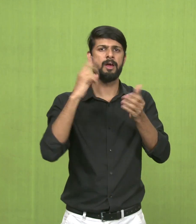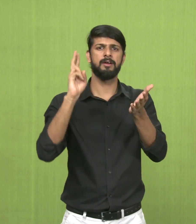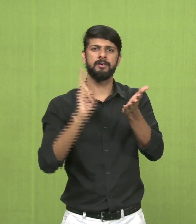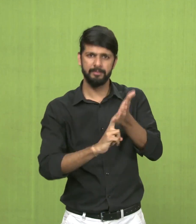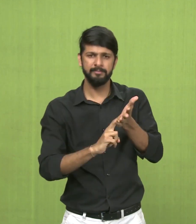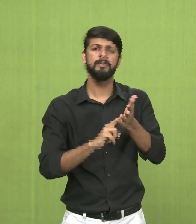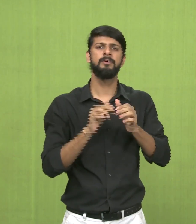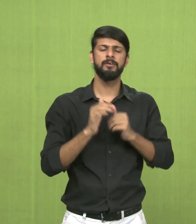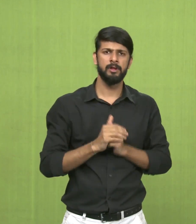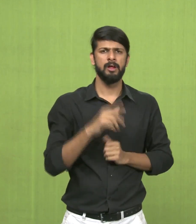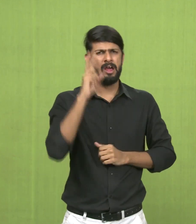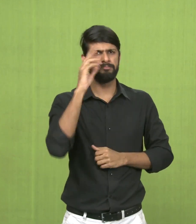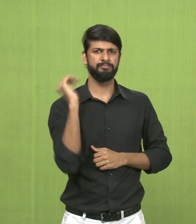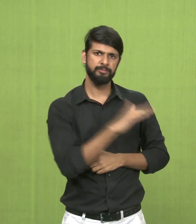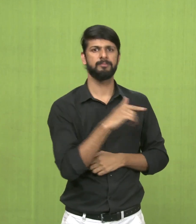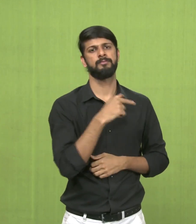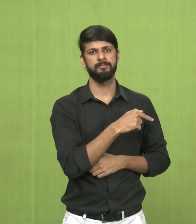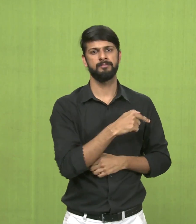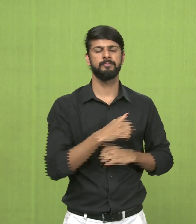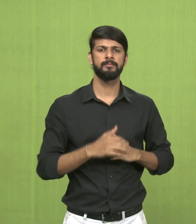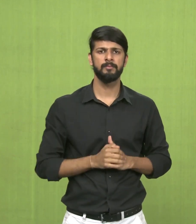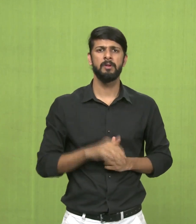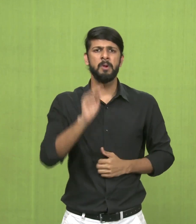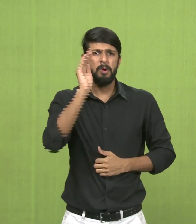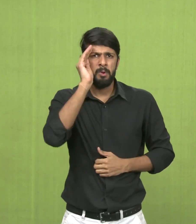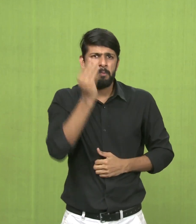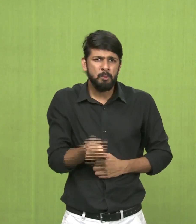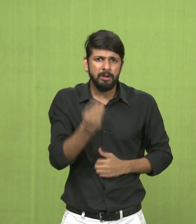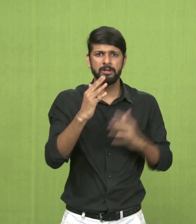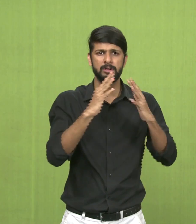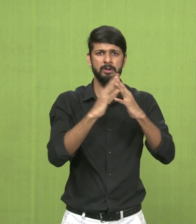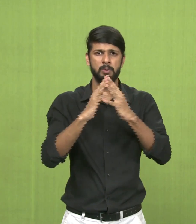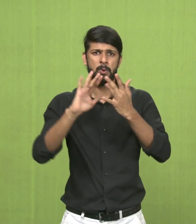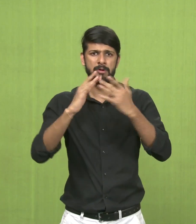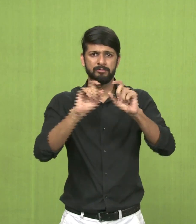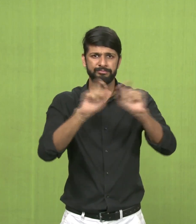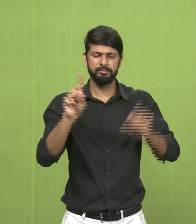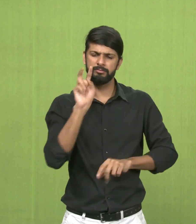signlanguage@nios.ac.in. For more information, you may visit our website